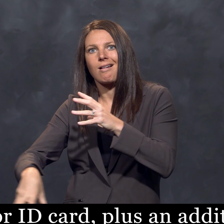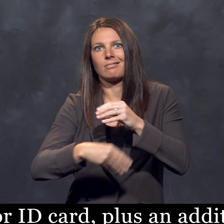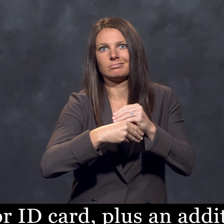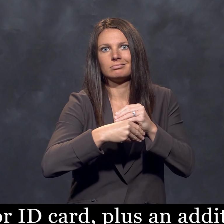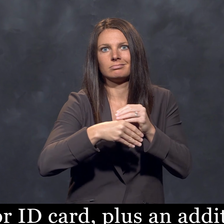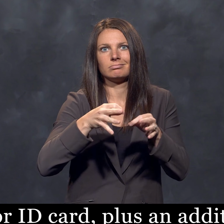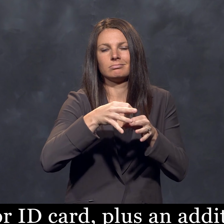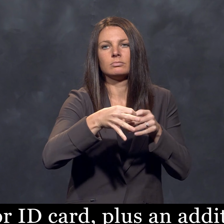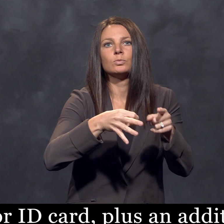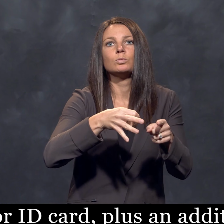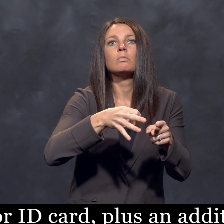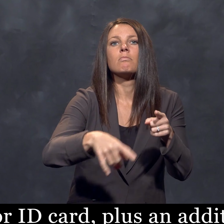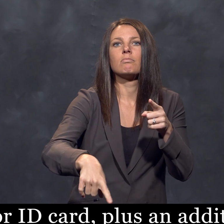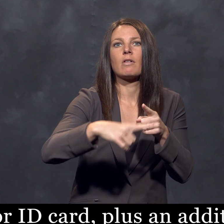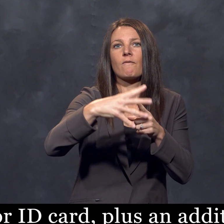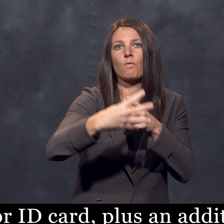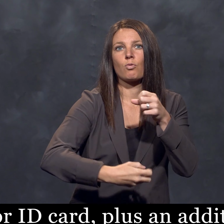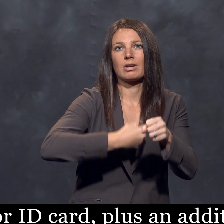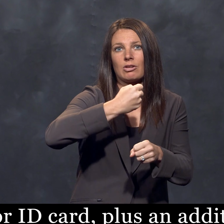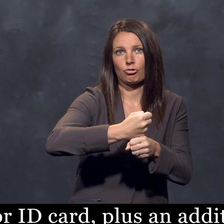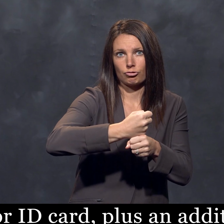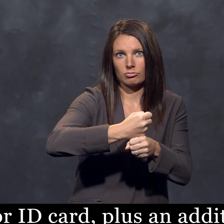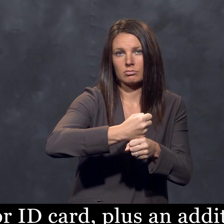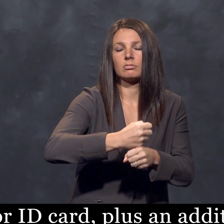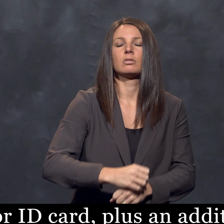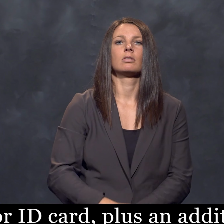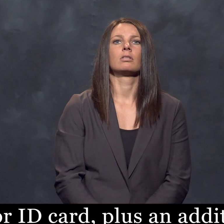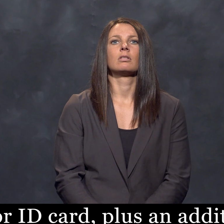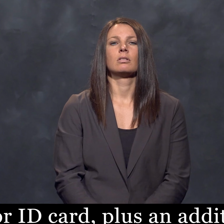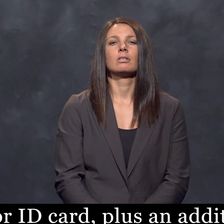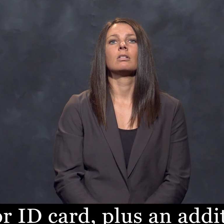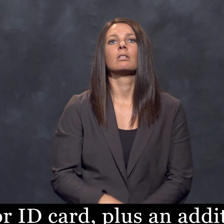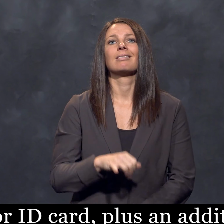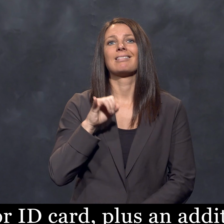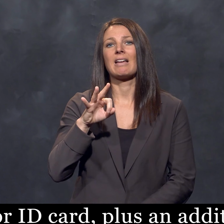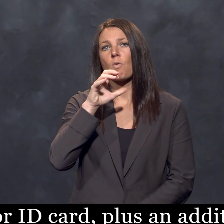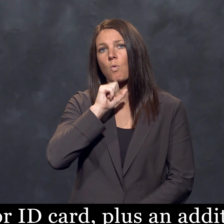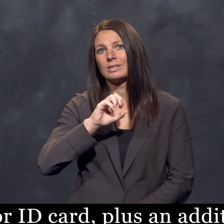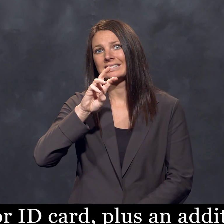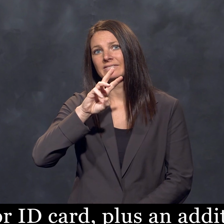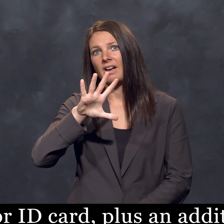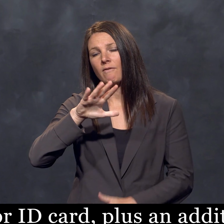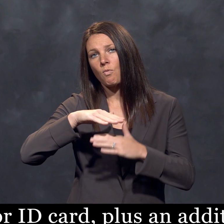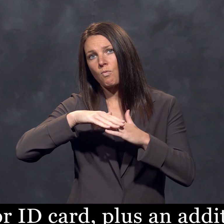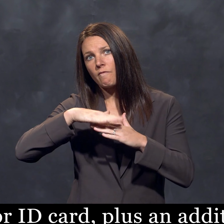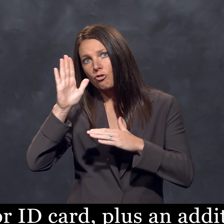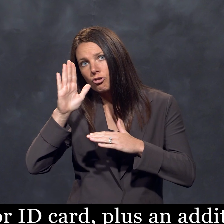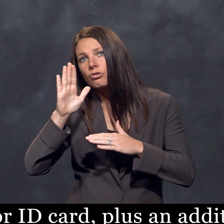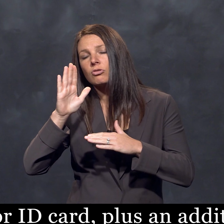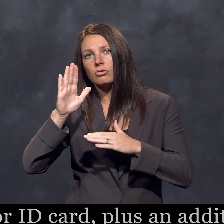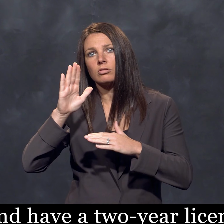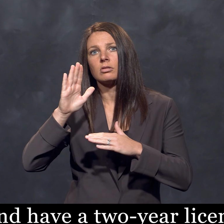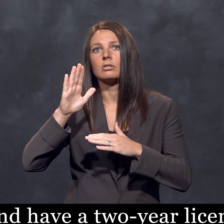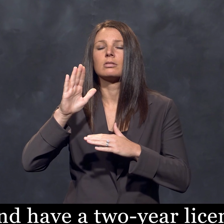plus an additional 4 years, unless you are over 65 and have a